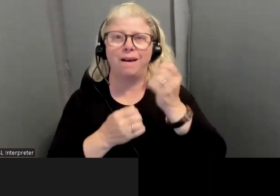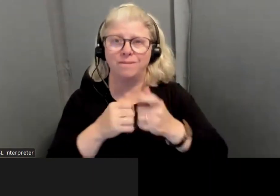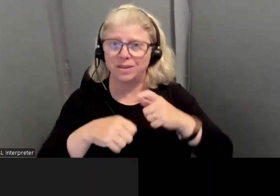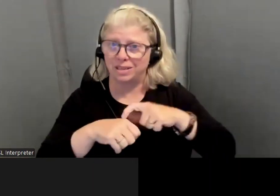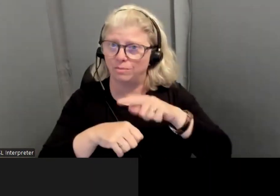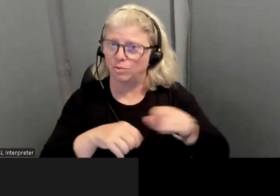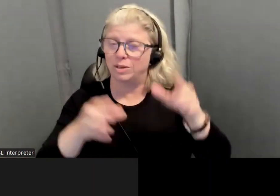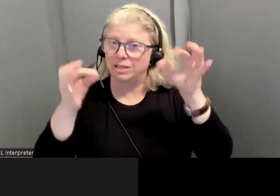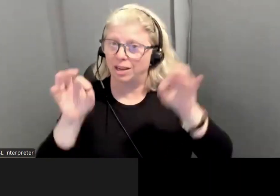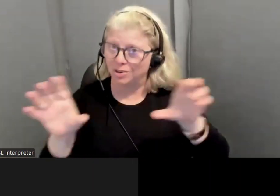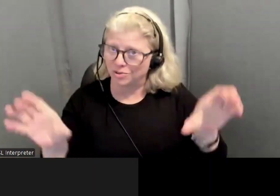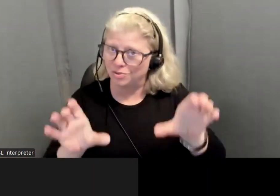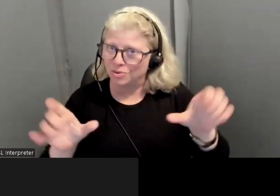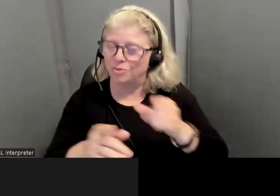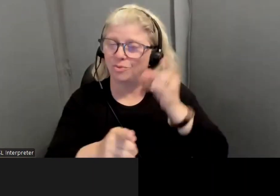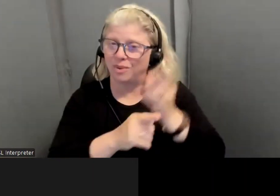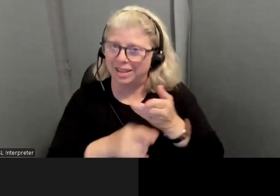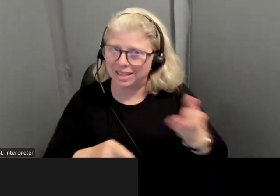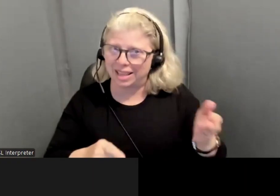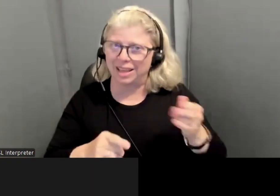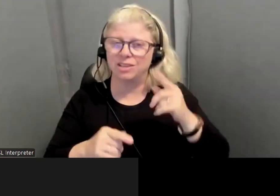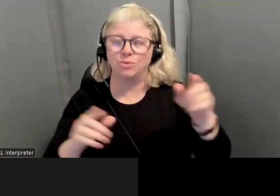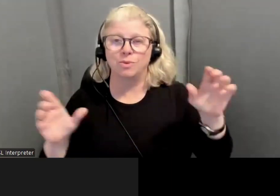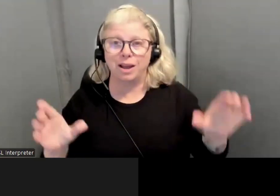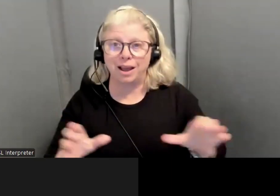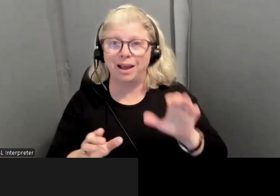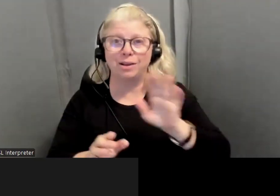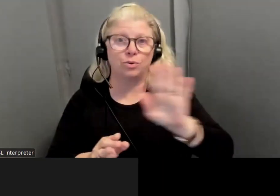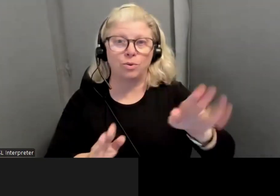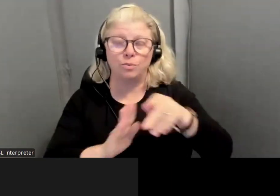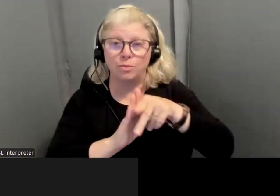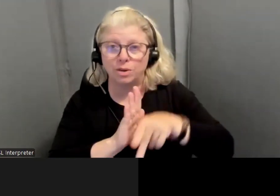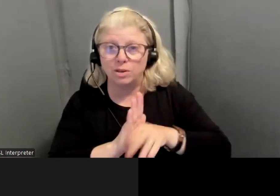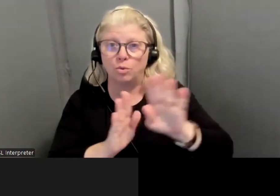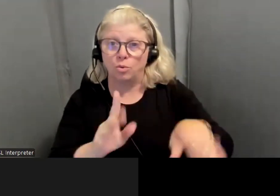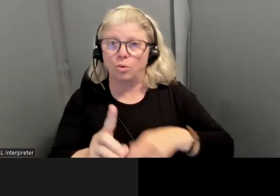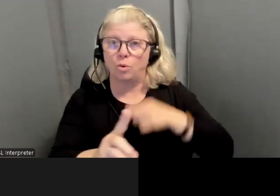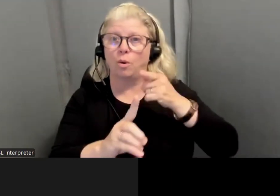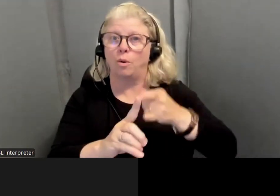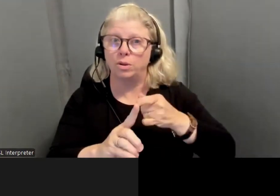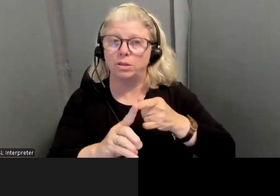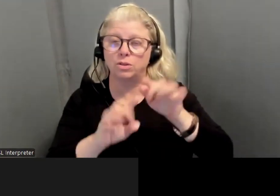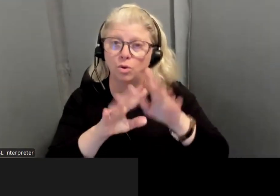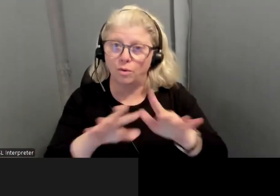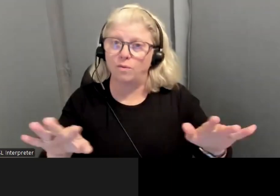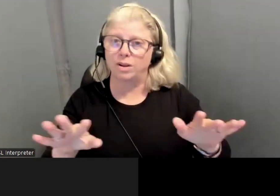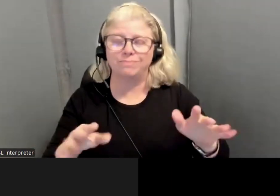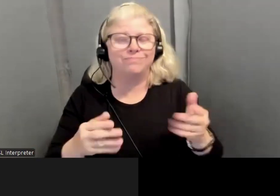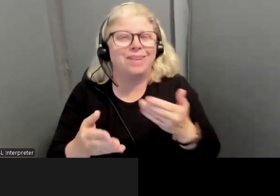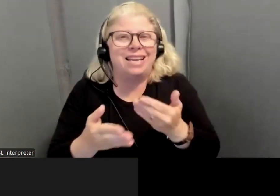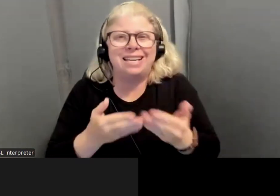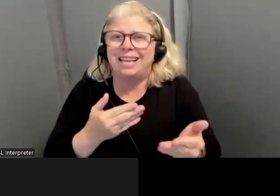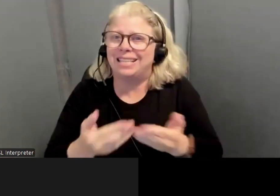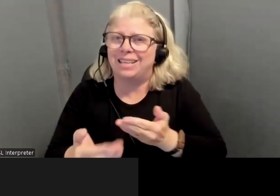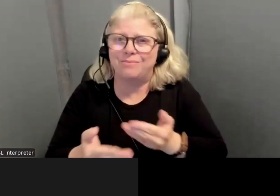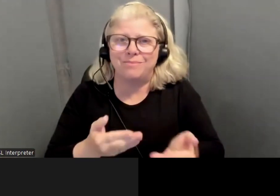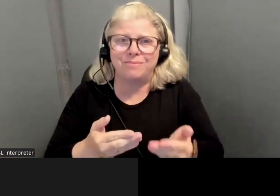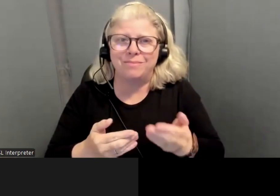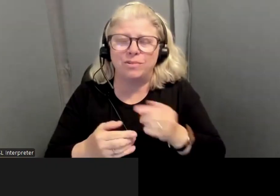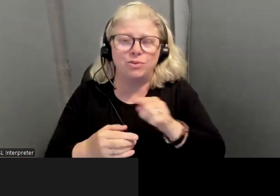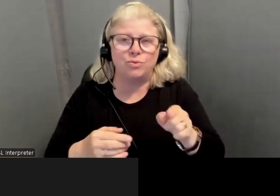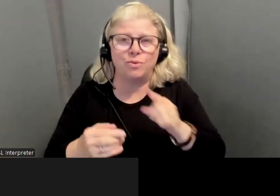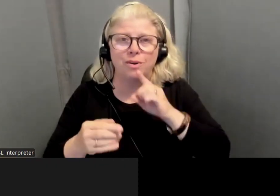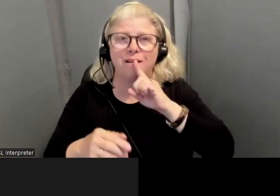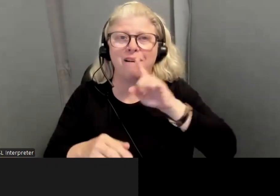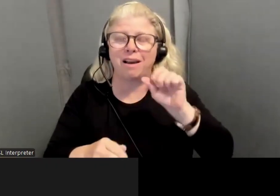you decide to do the right thing, every time that you act on your principles, on your goals, and so on and so forth, regardless of whether you